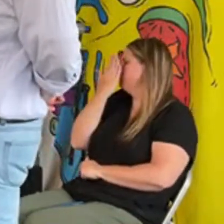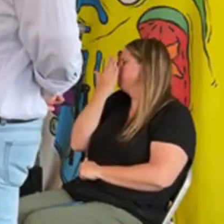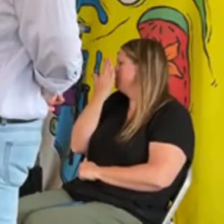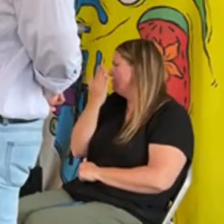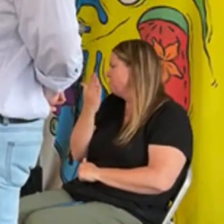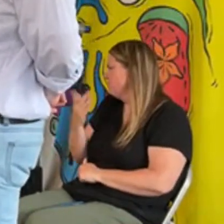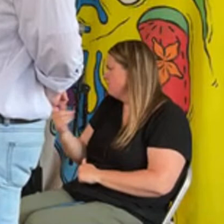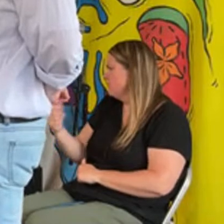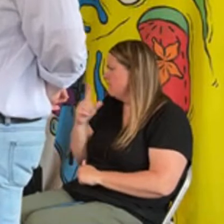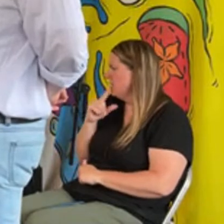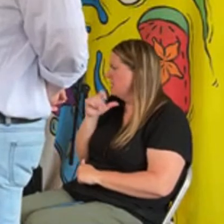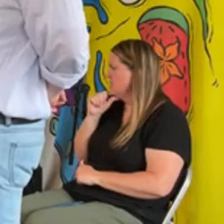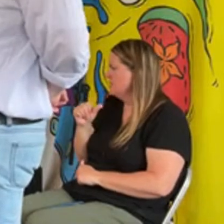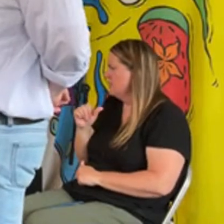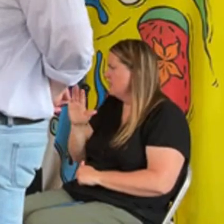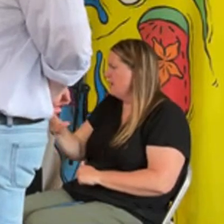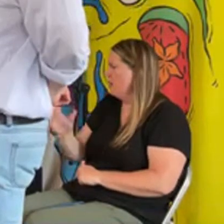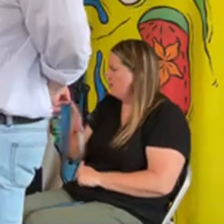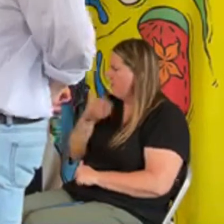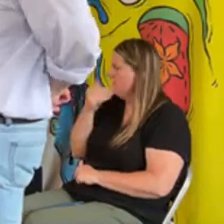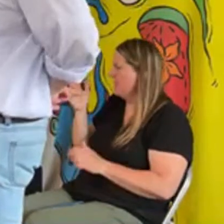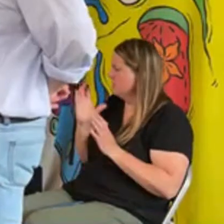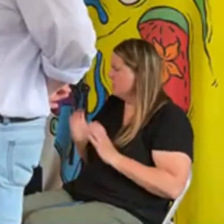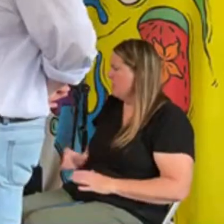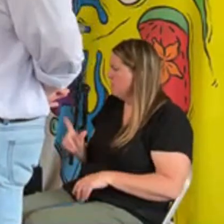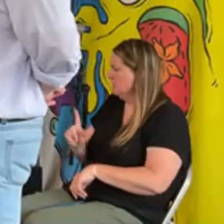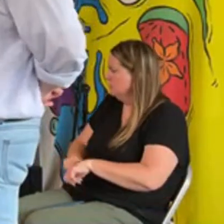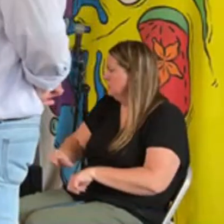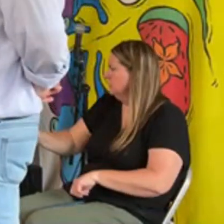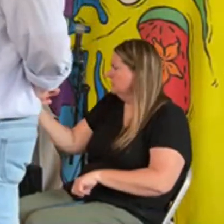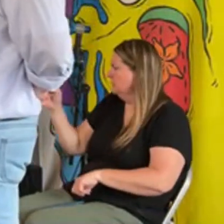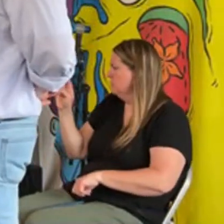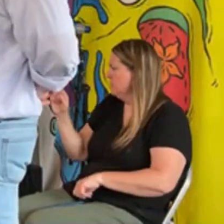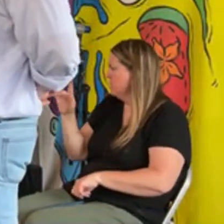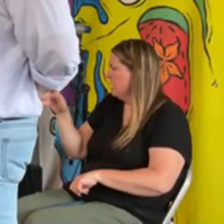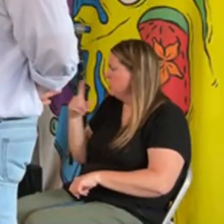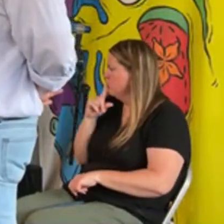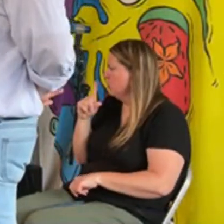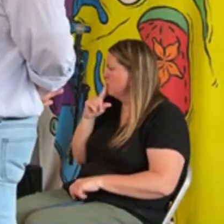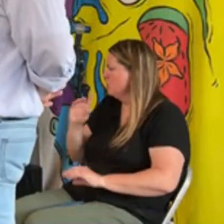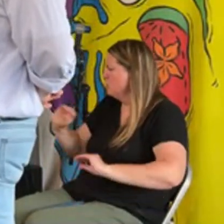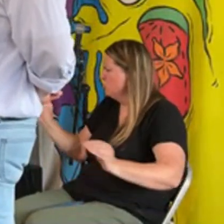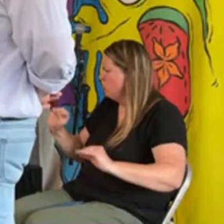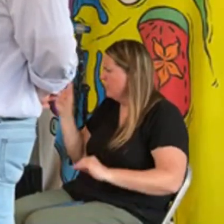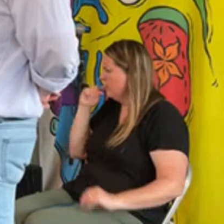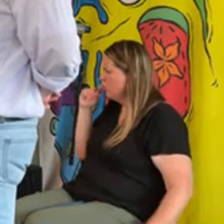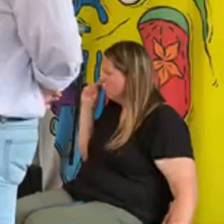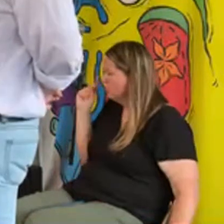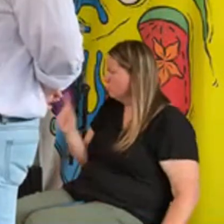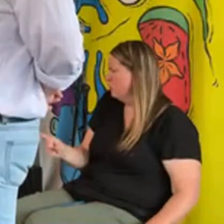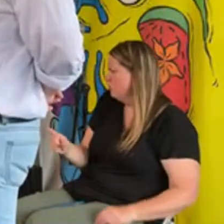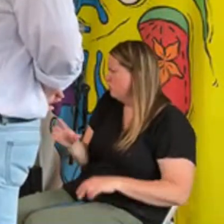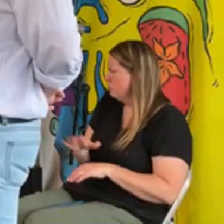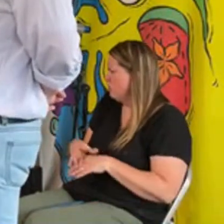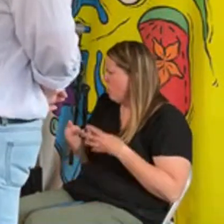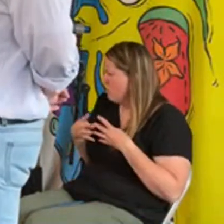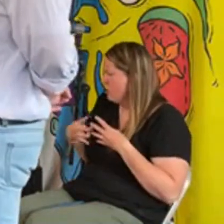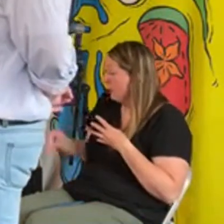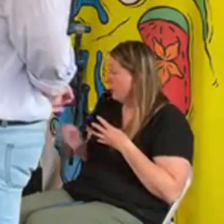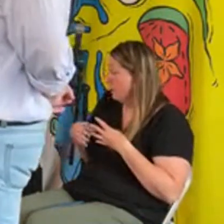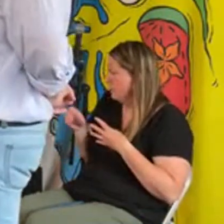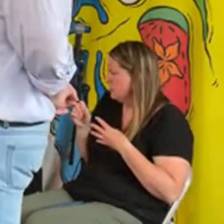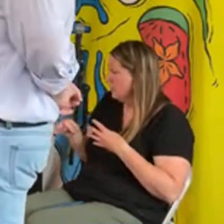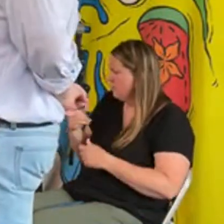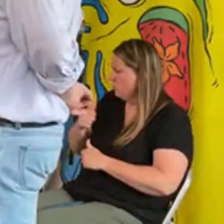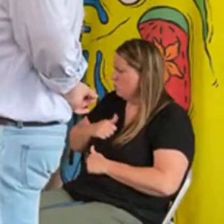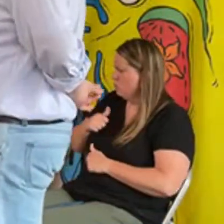customer. At 10, Mama Gala chokes, no one hears you! On the gates of the soldiers'